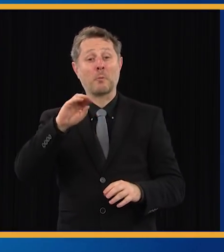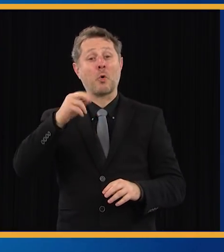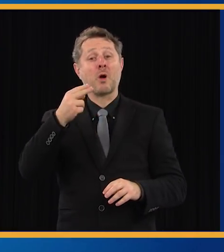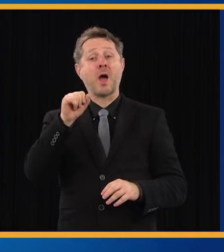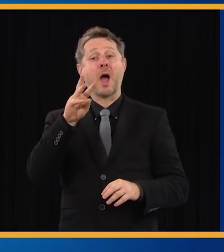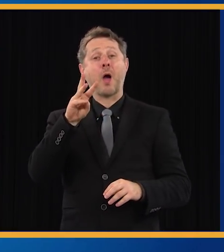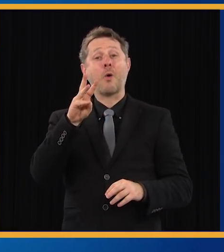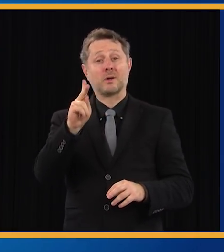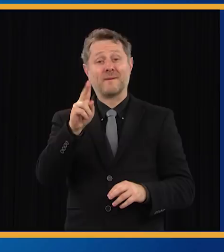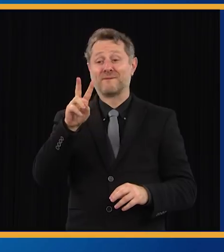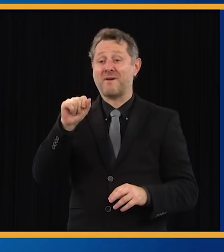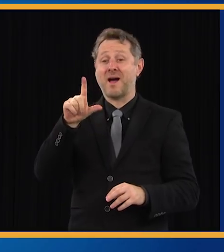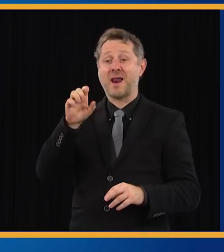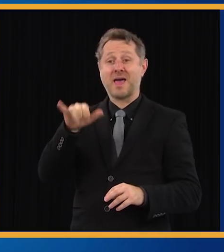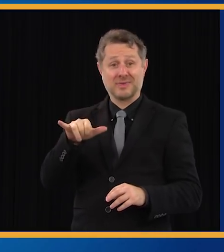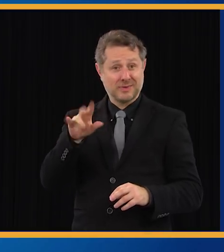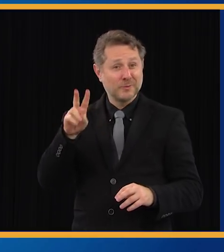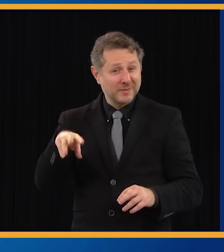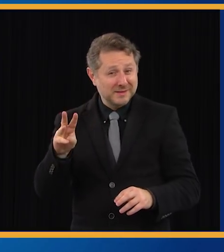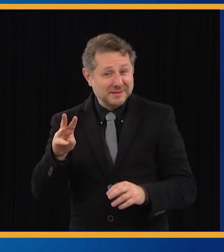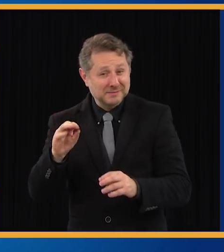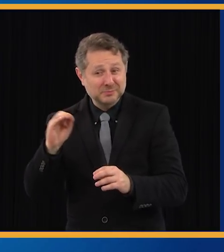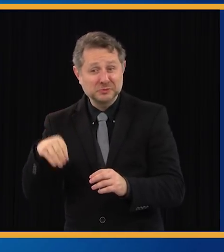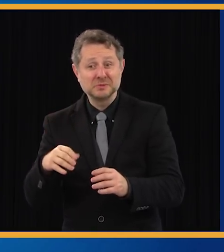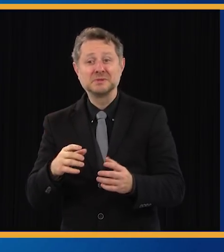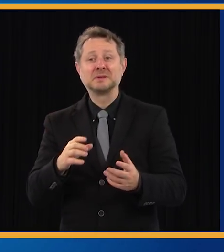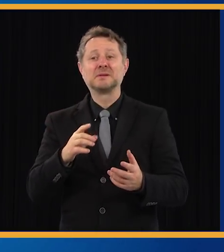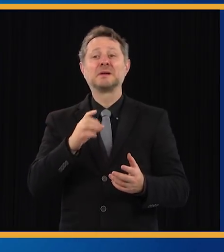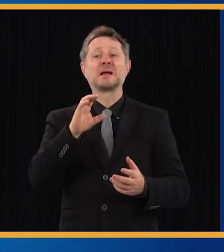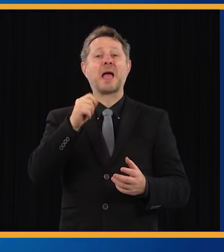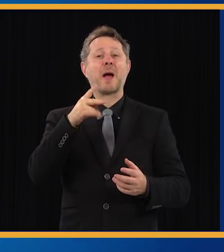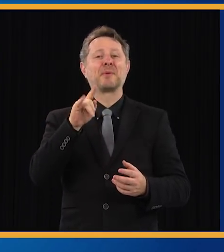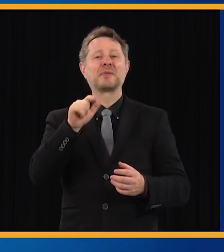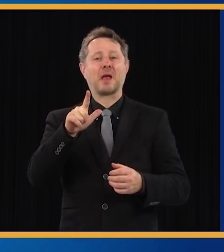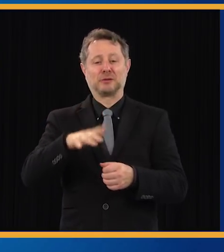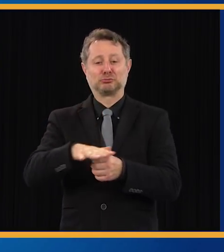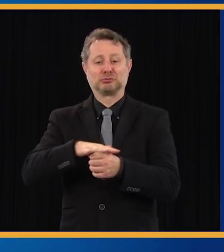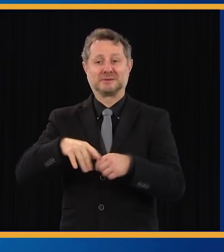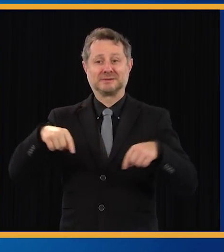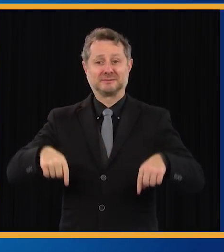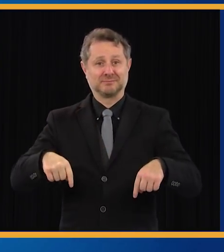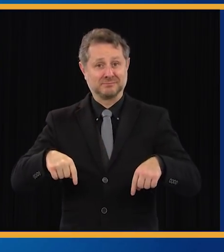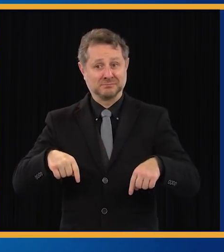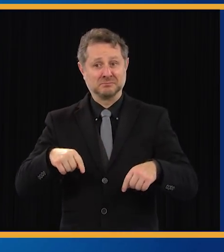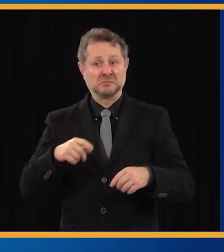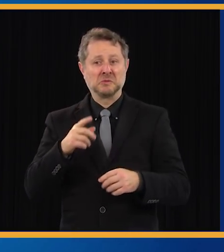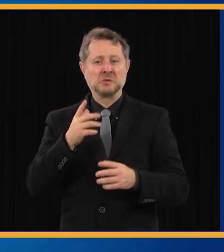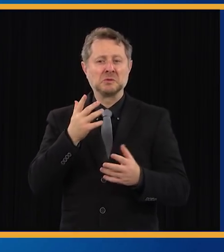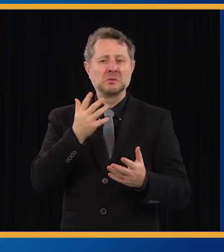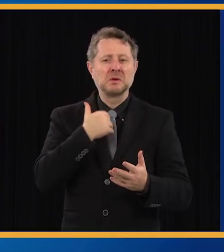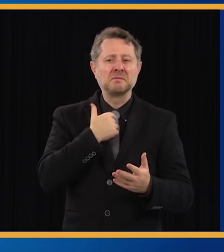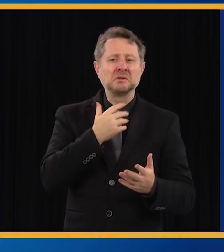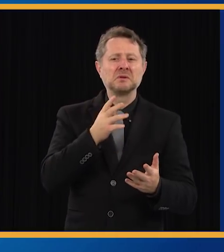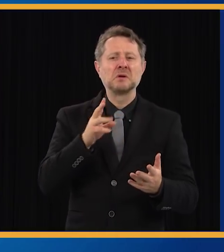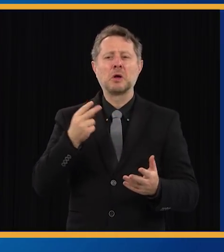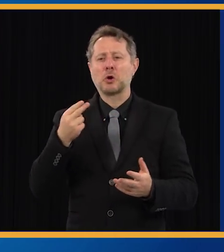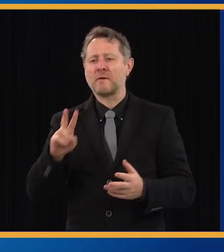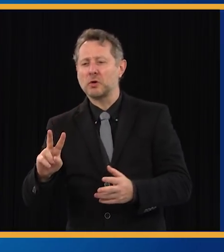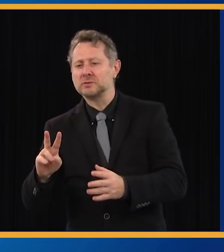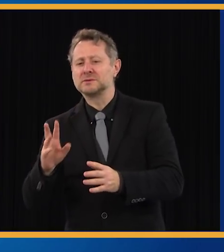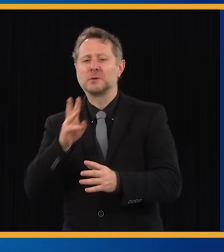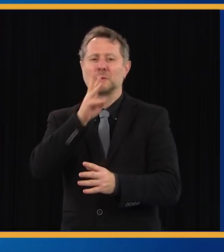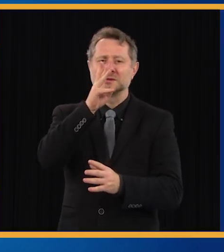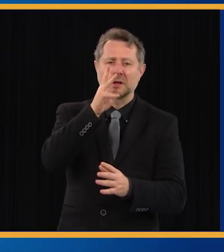1.2%. Capital District 2.1, Hudson Valley 10%, but that has Westchester and Rockland in it. Central New